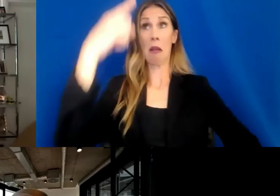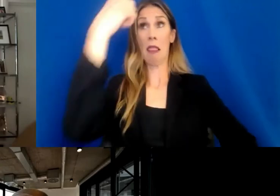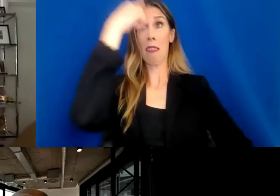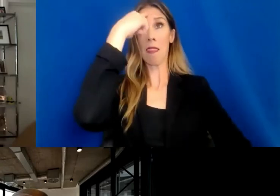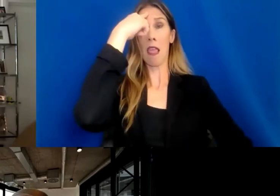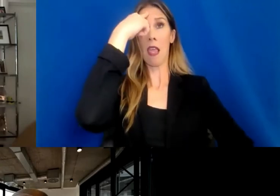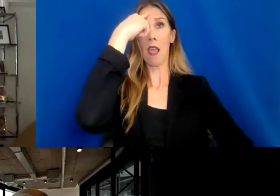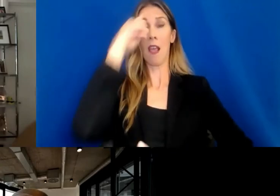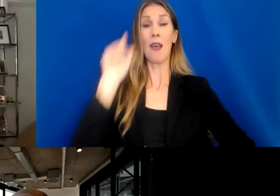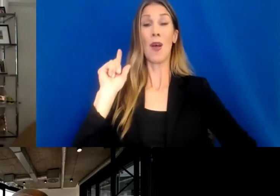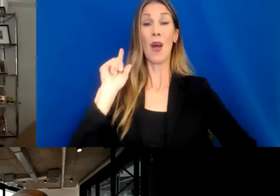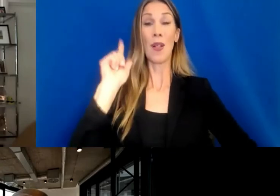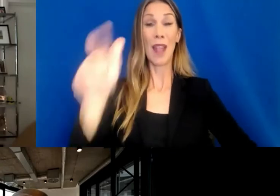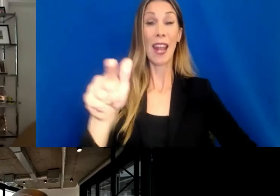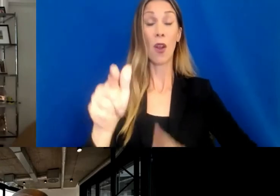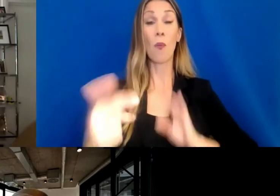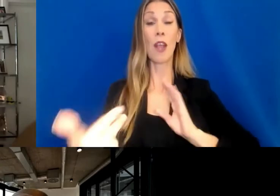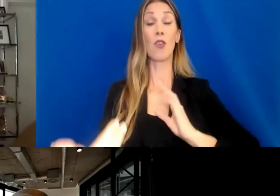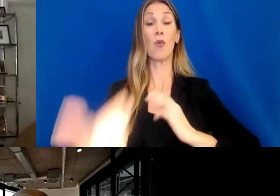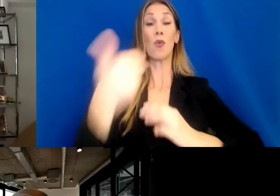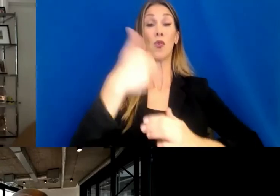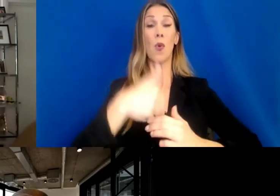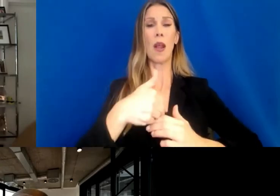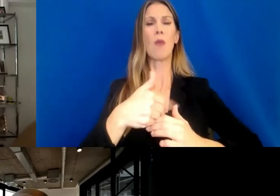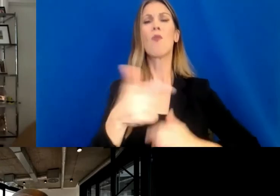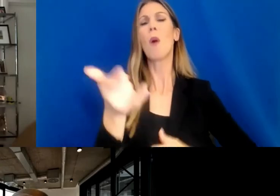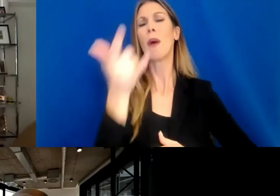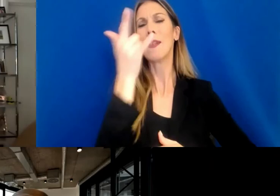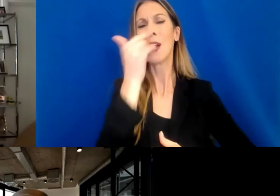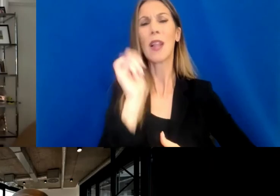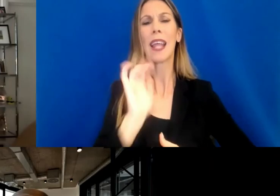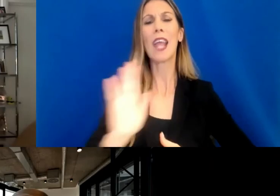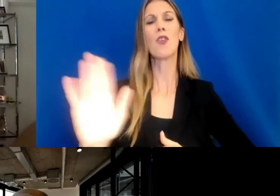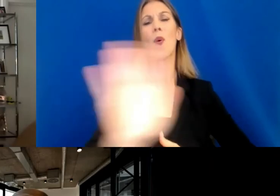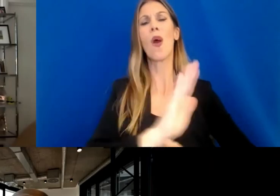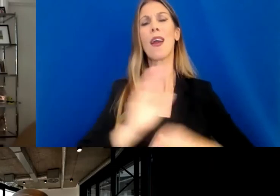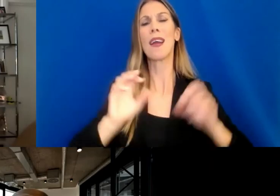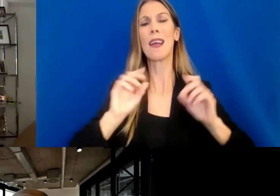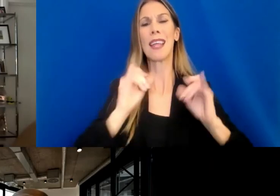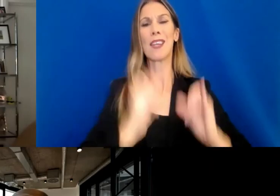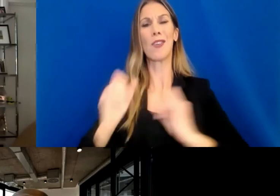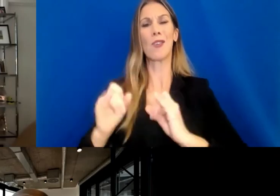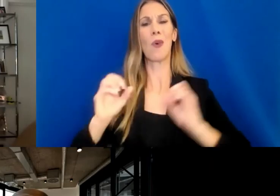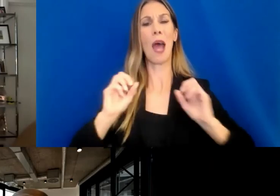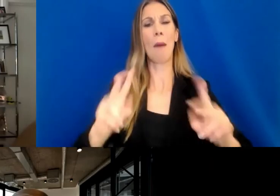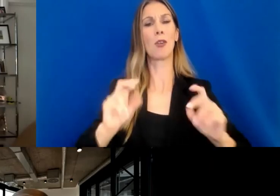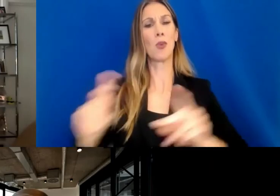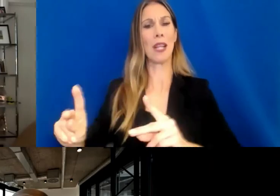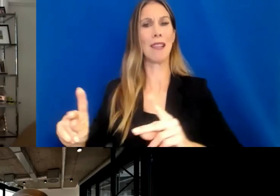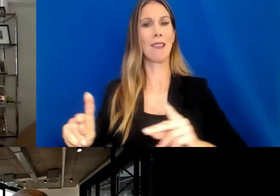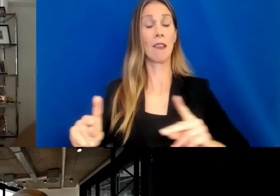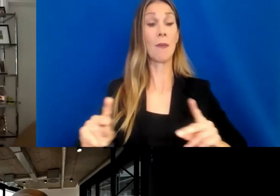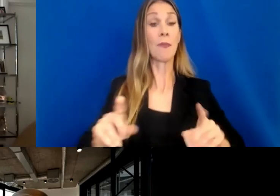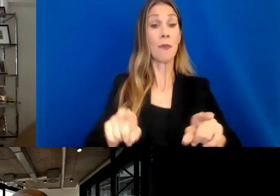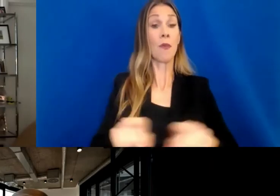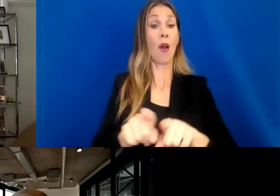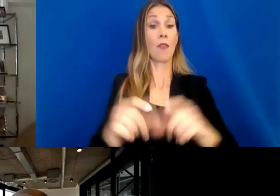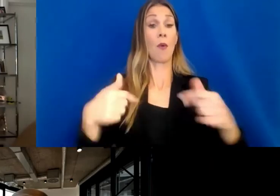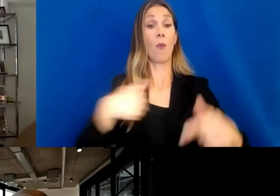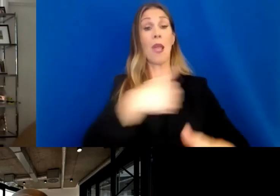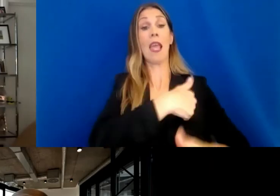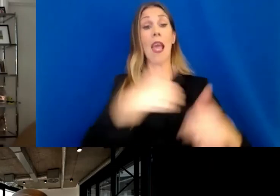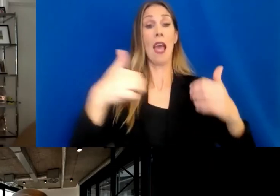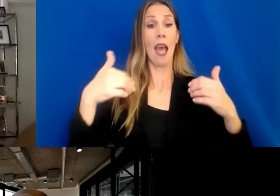when you sign on and join with us. We also have and